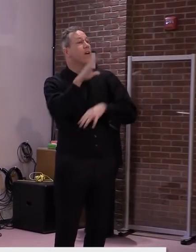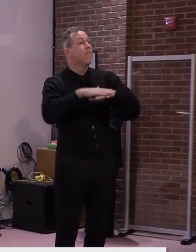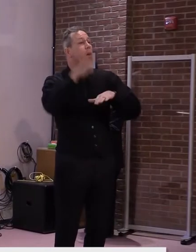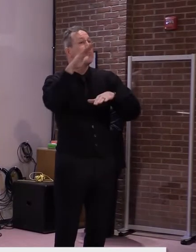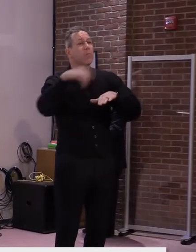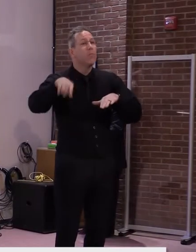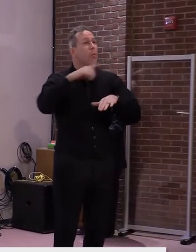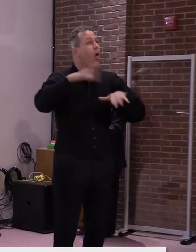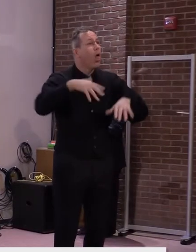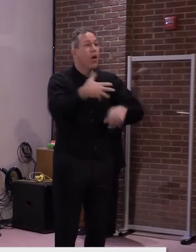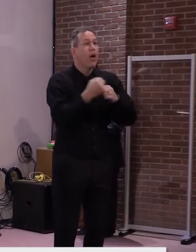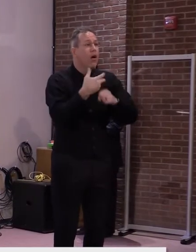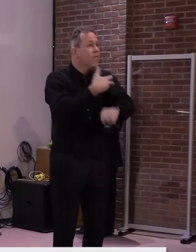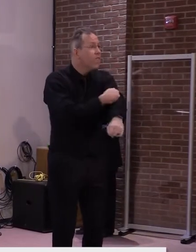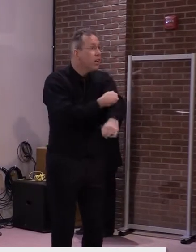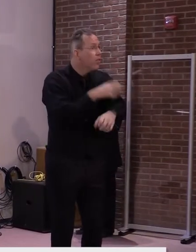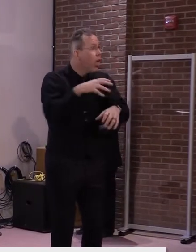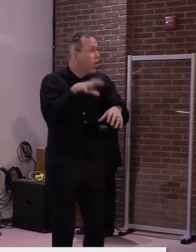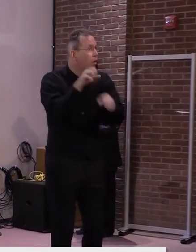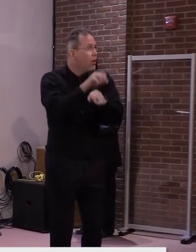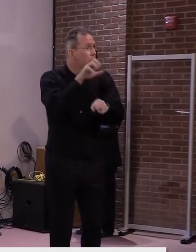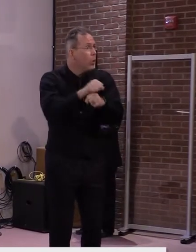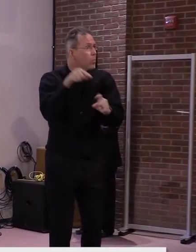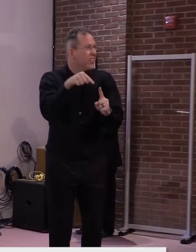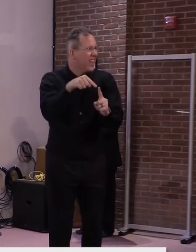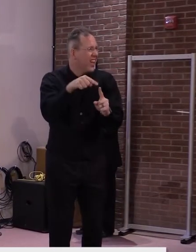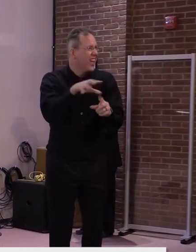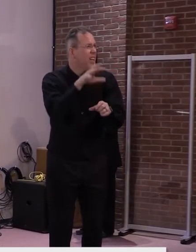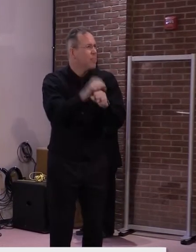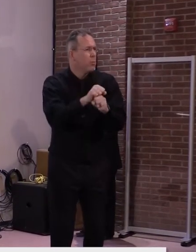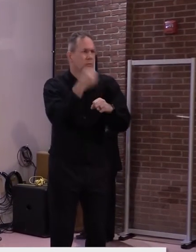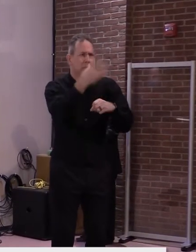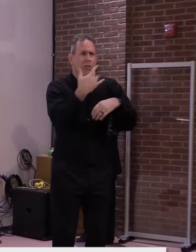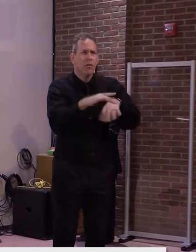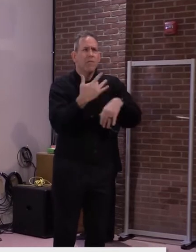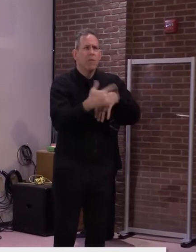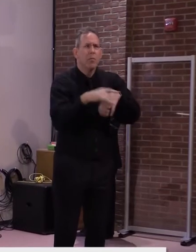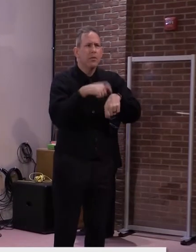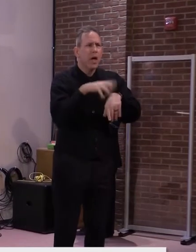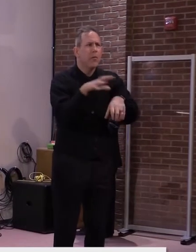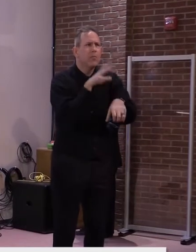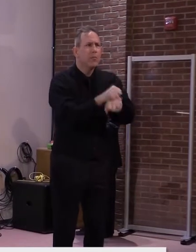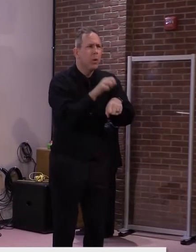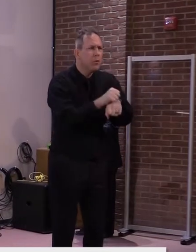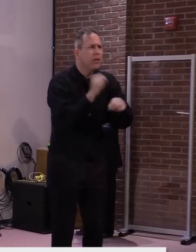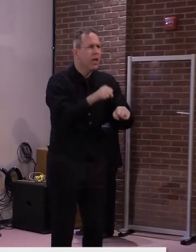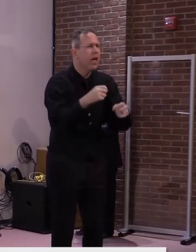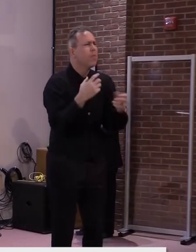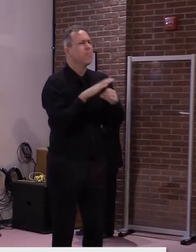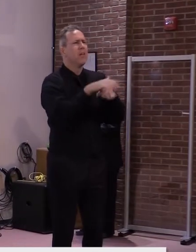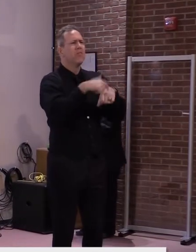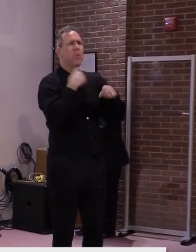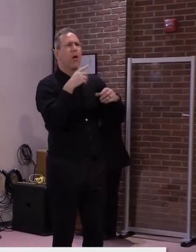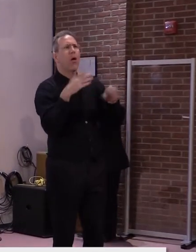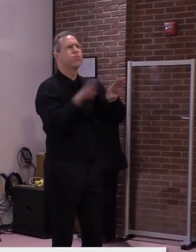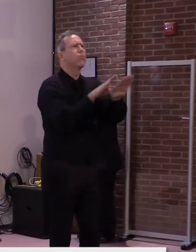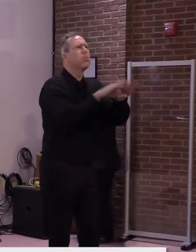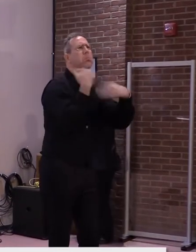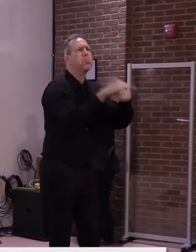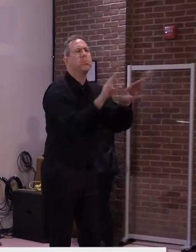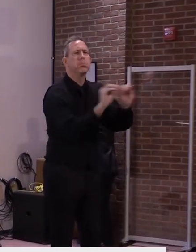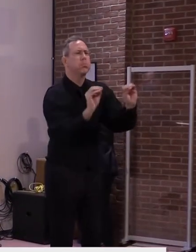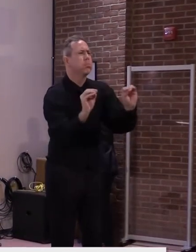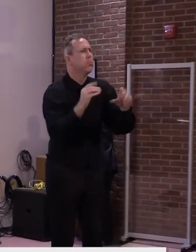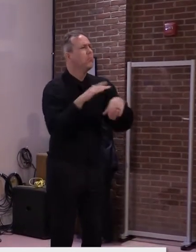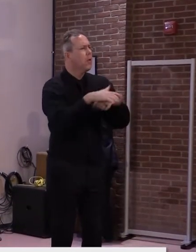as yet for the vaccine, there's still time. There are still plenty of time slots available. The